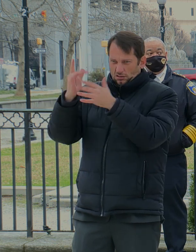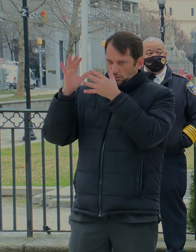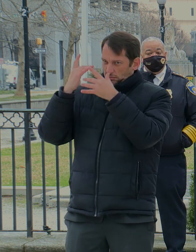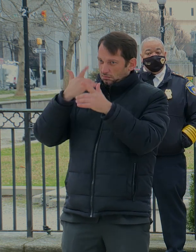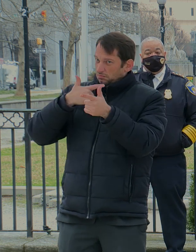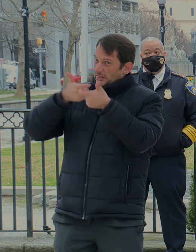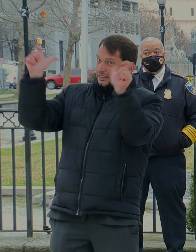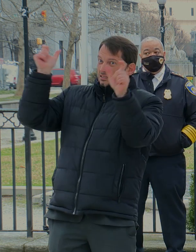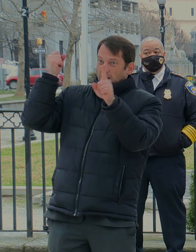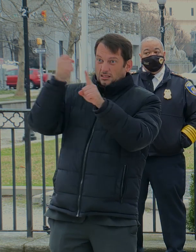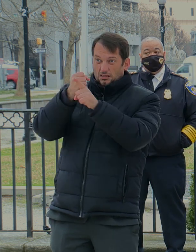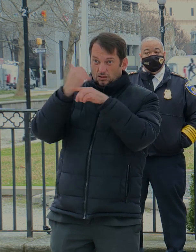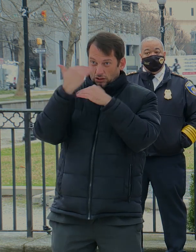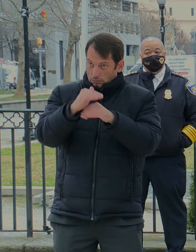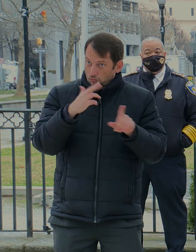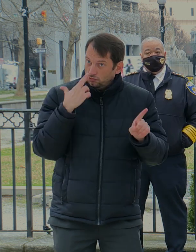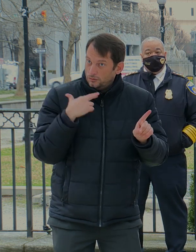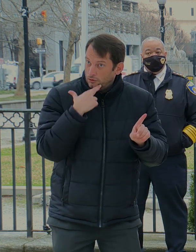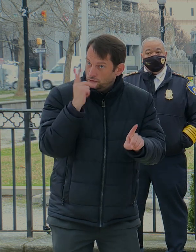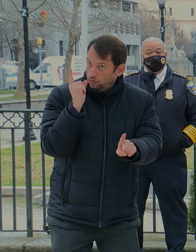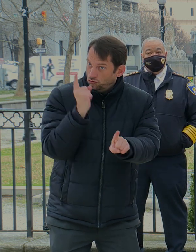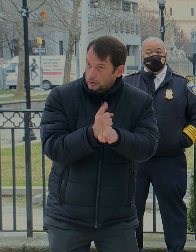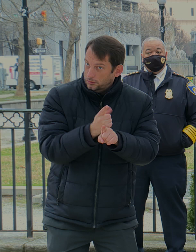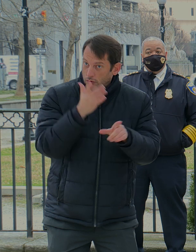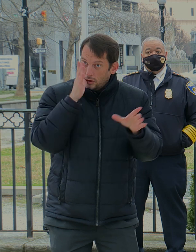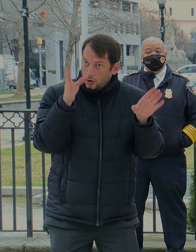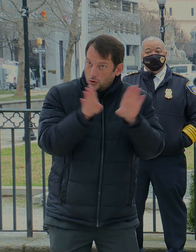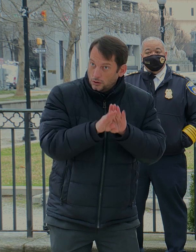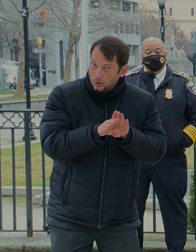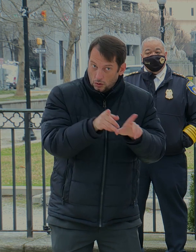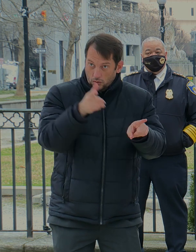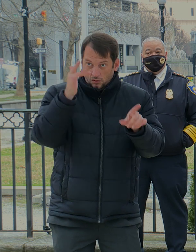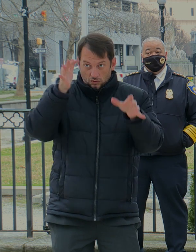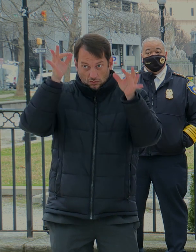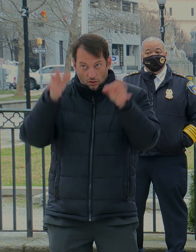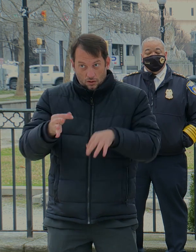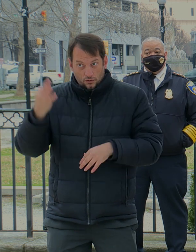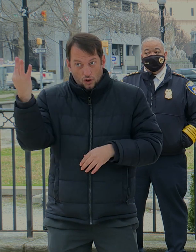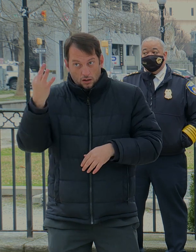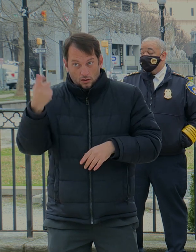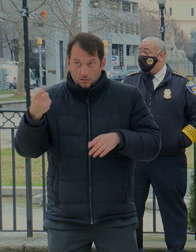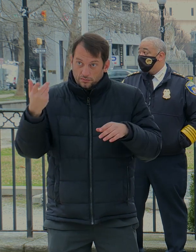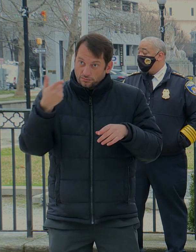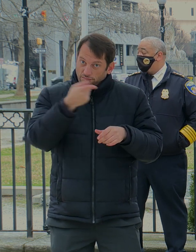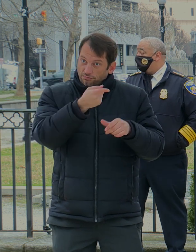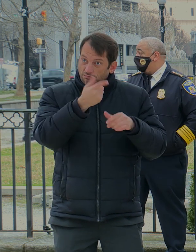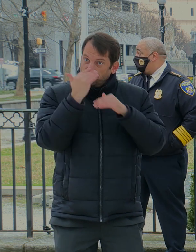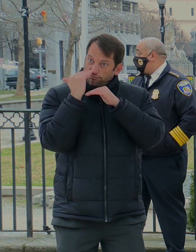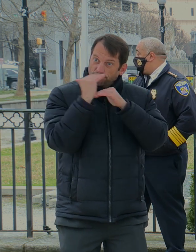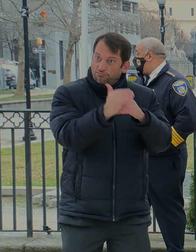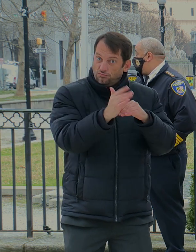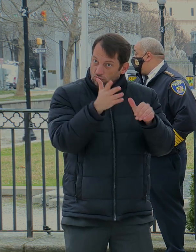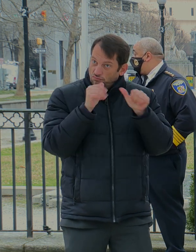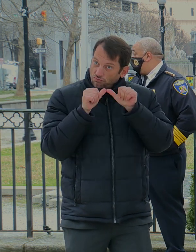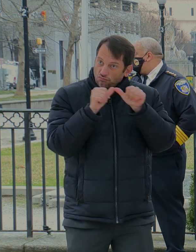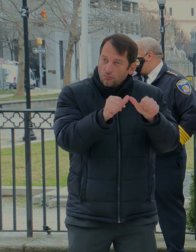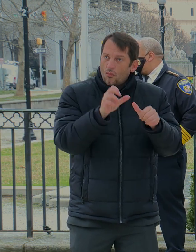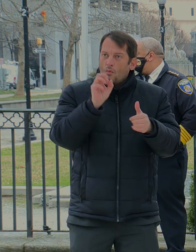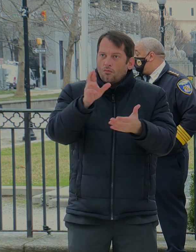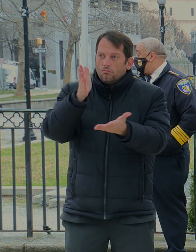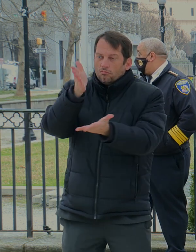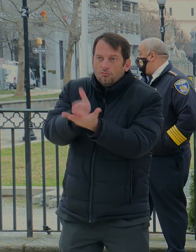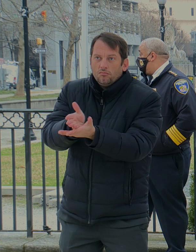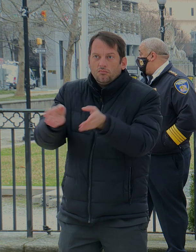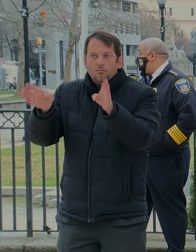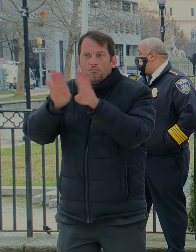on Friday, you will decide whether that restriction is going to remain in place or will be somewhat